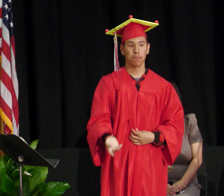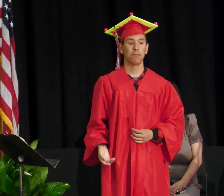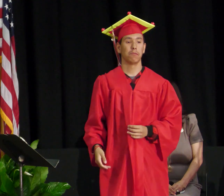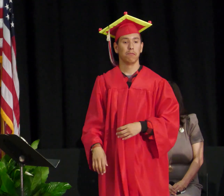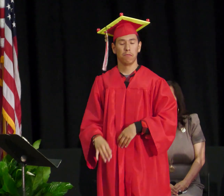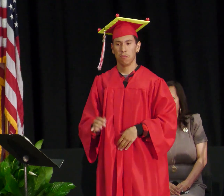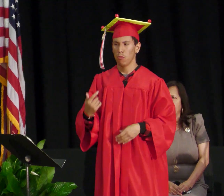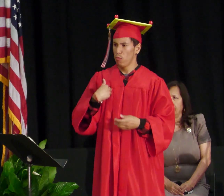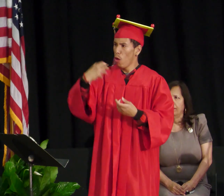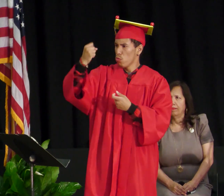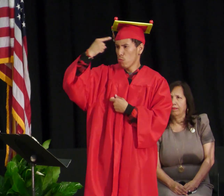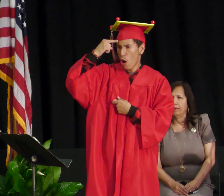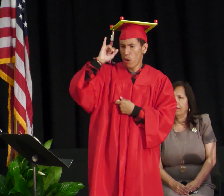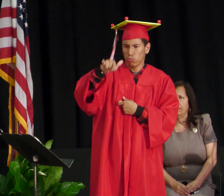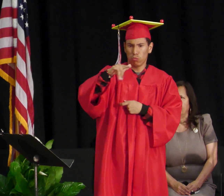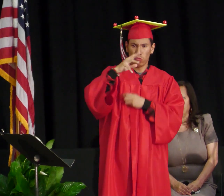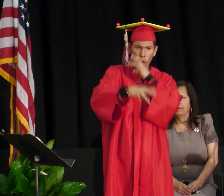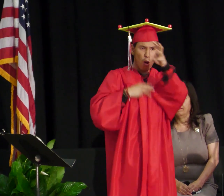2014.